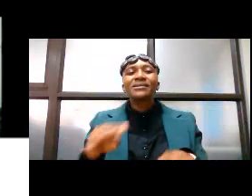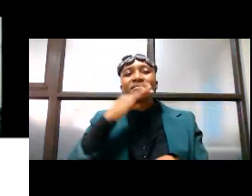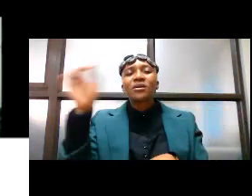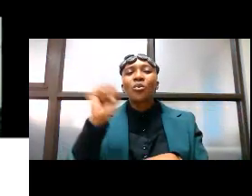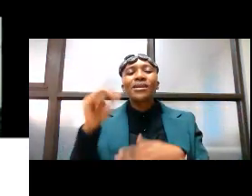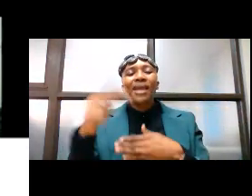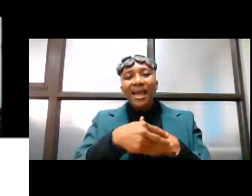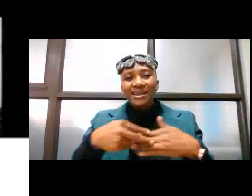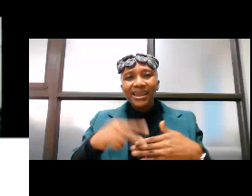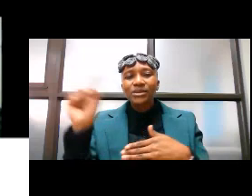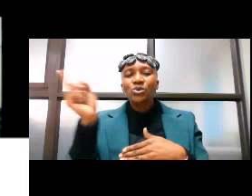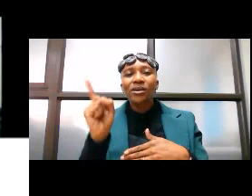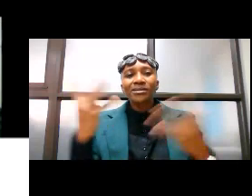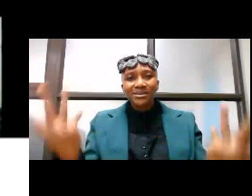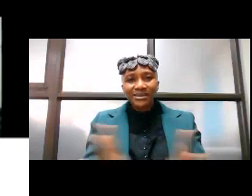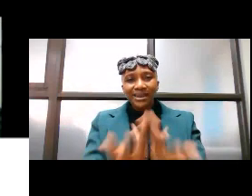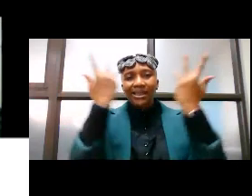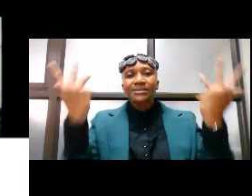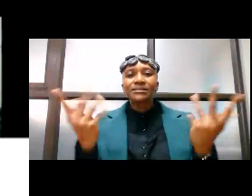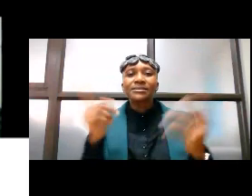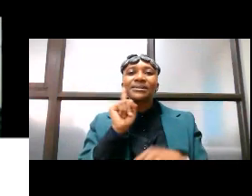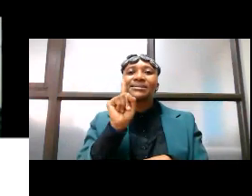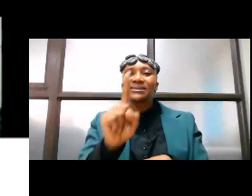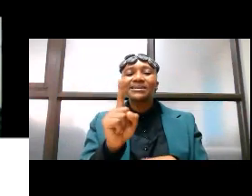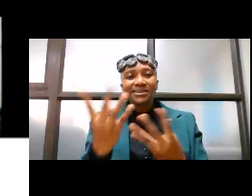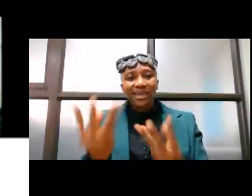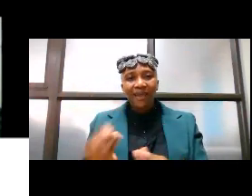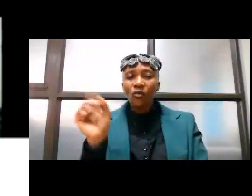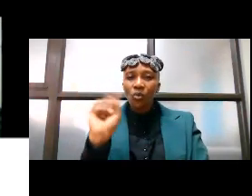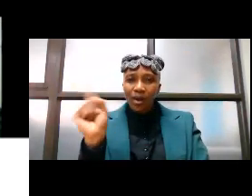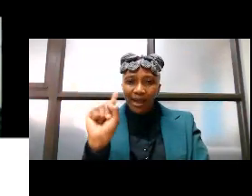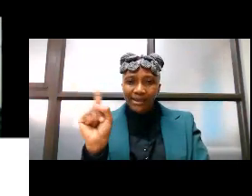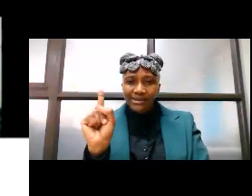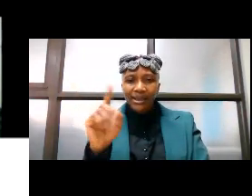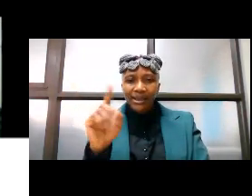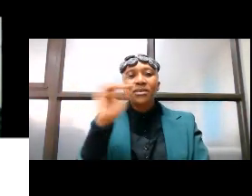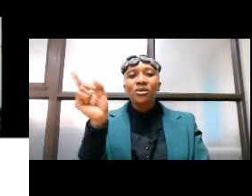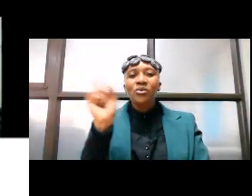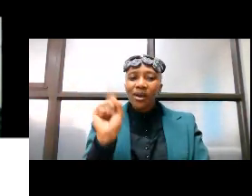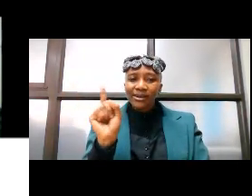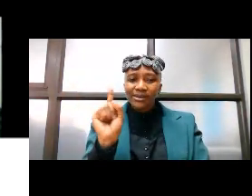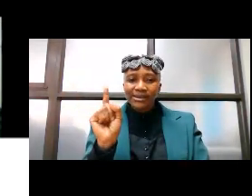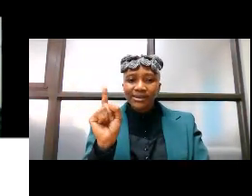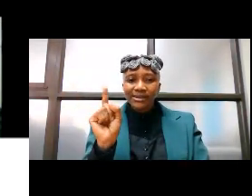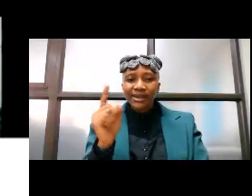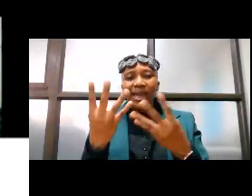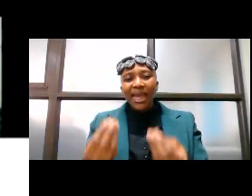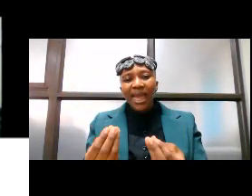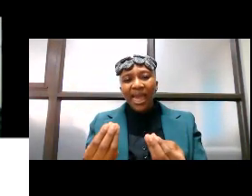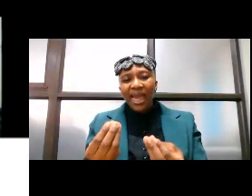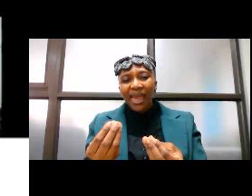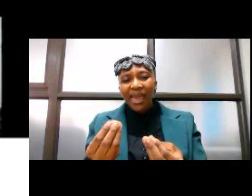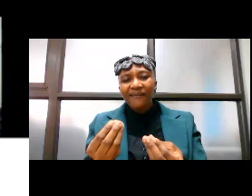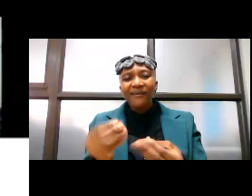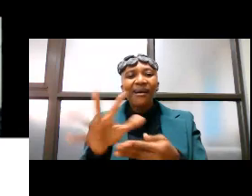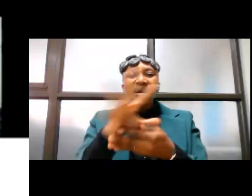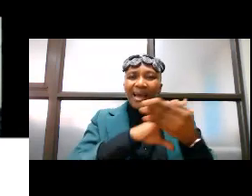the challenges that teachers have that have to cover CAPS, which is so content heavy.